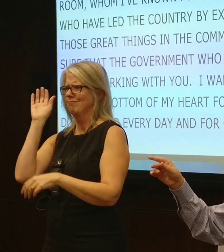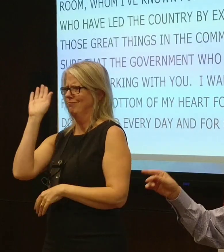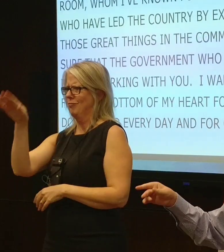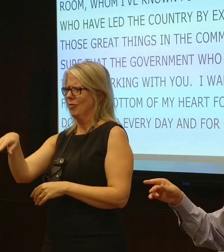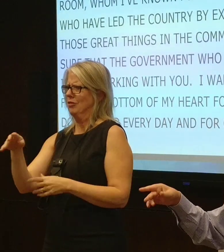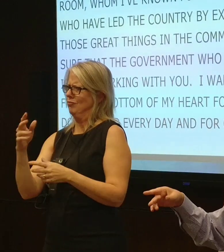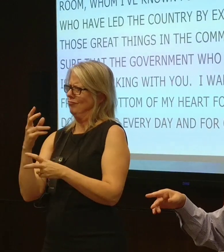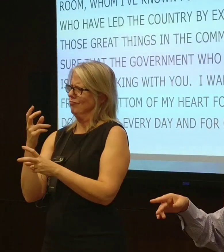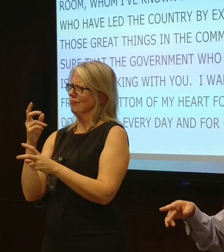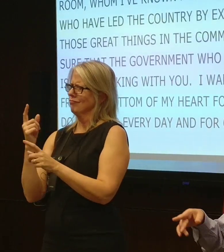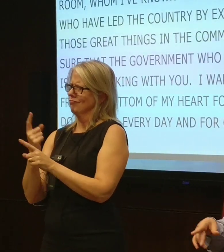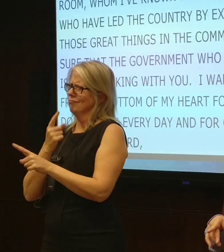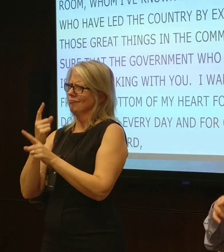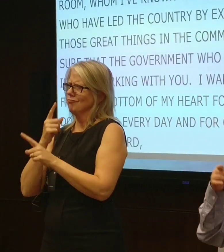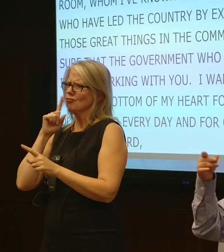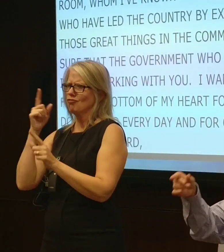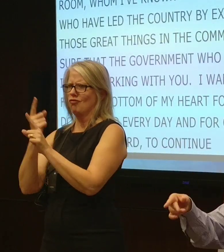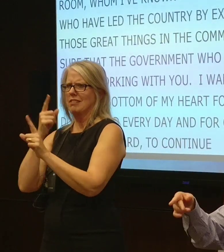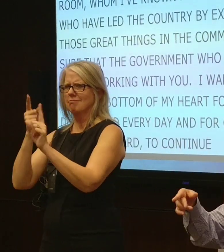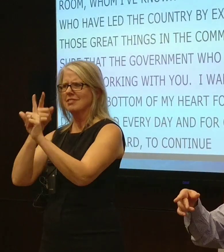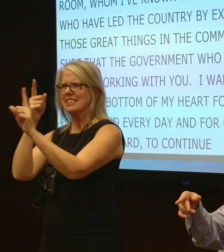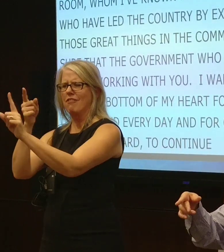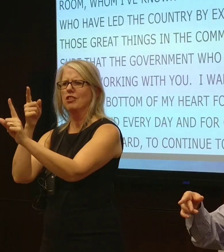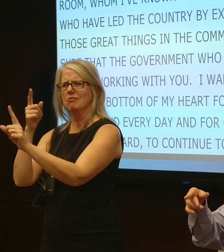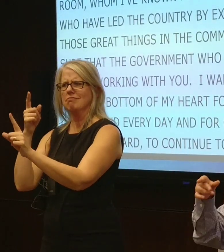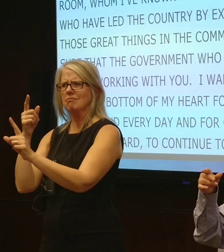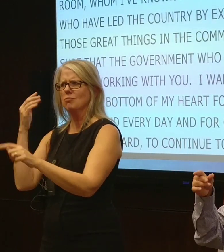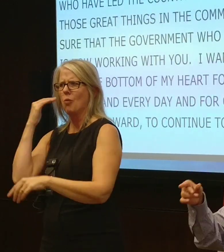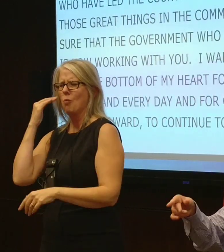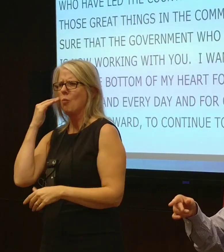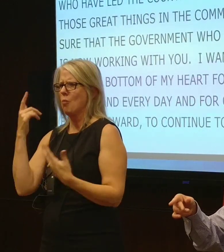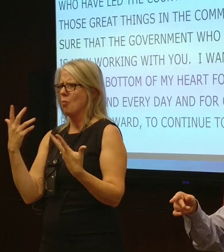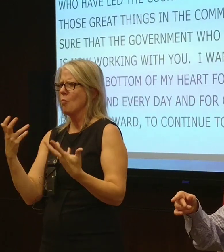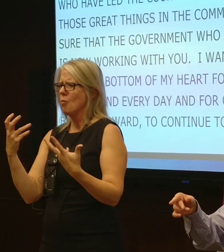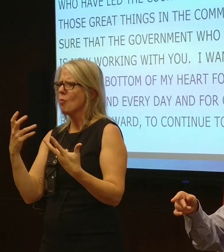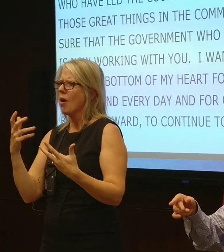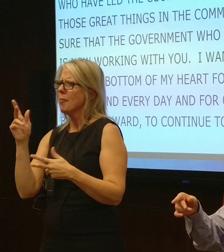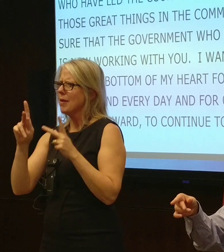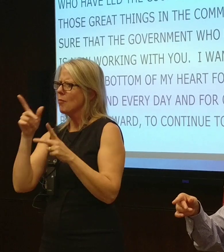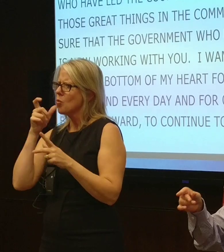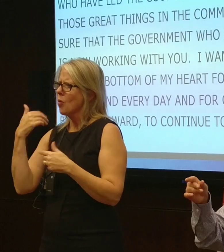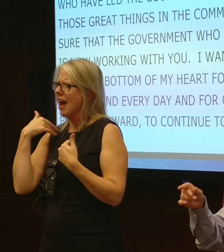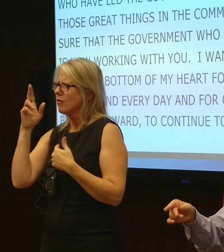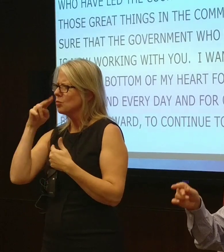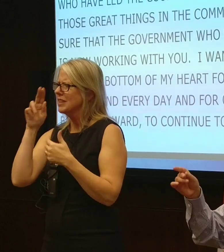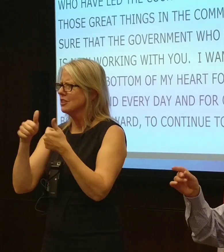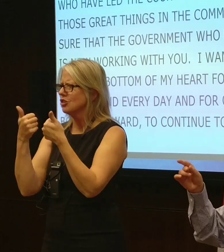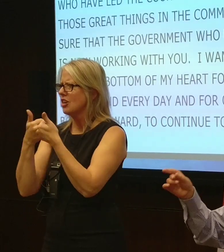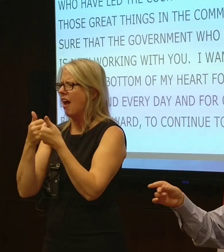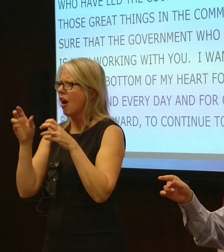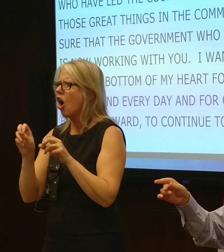for this truly noble endeavor to get people with unique challenges